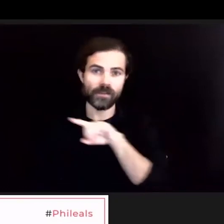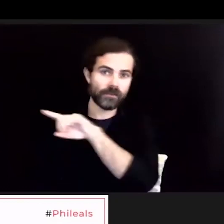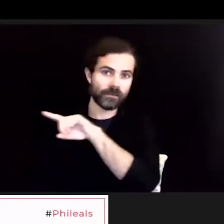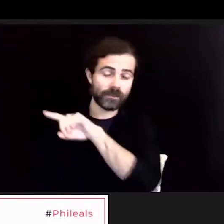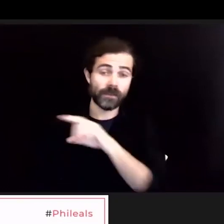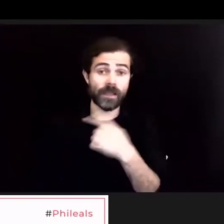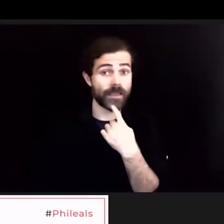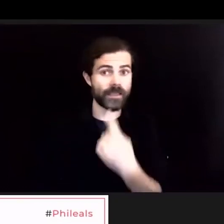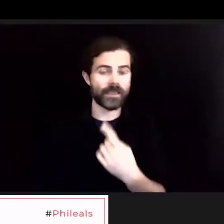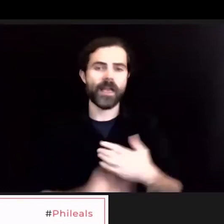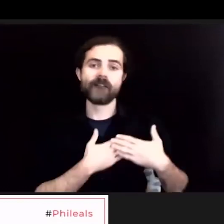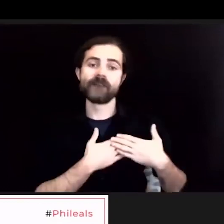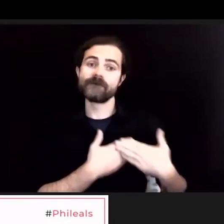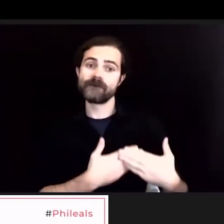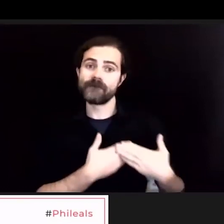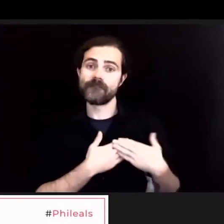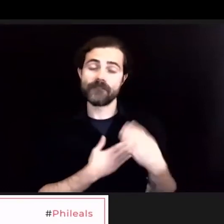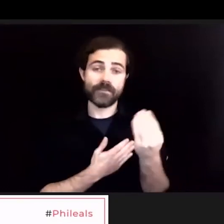Europe Association, PHILEA.